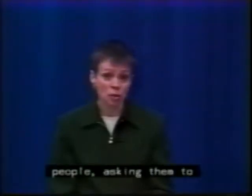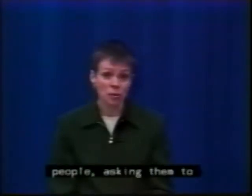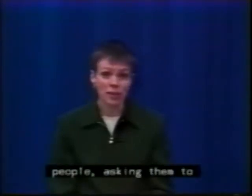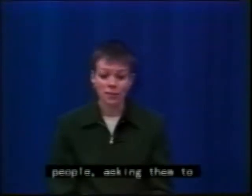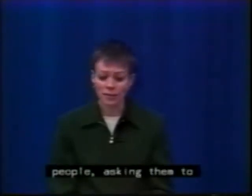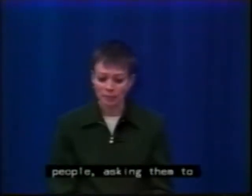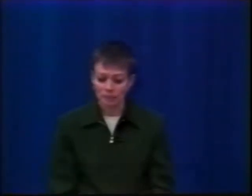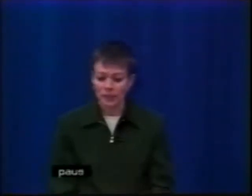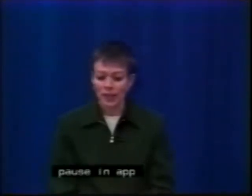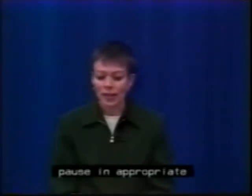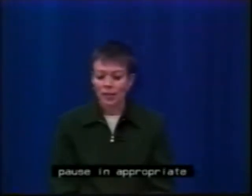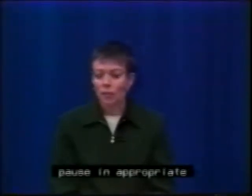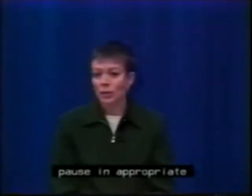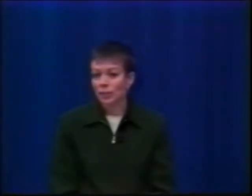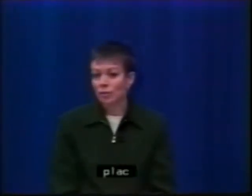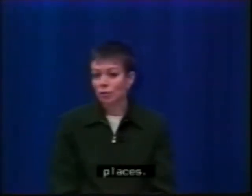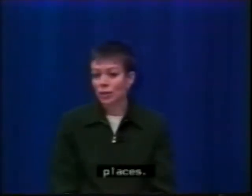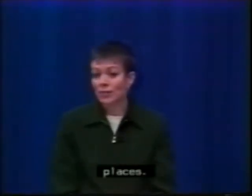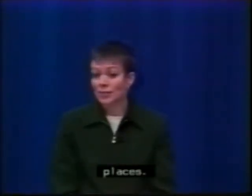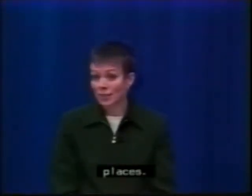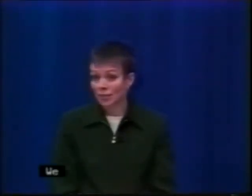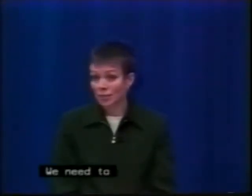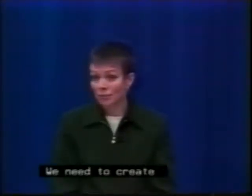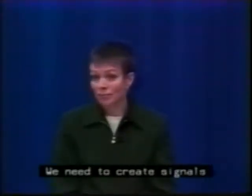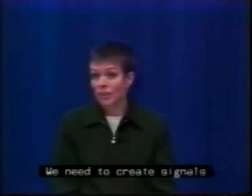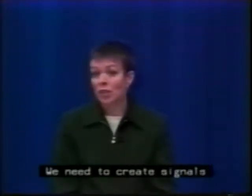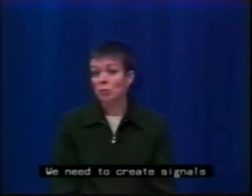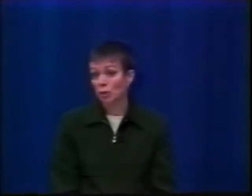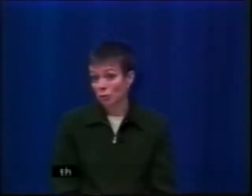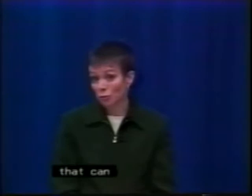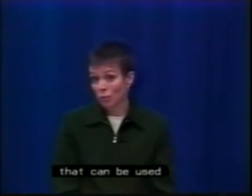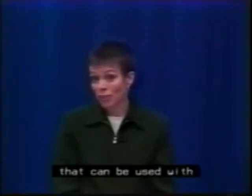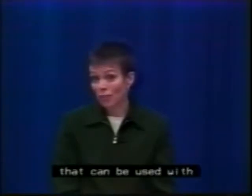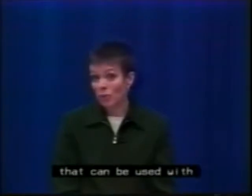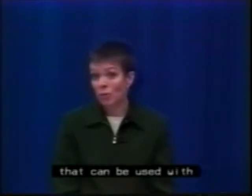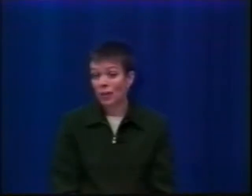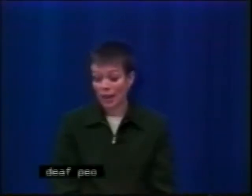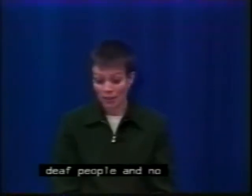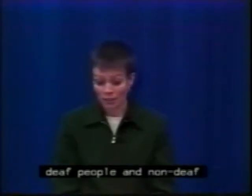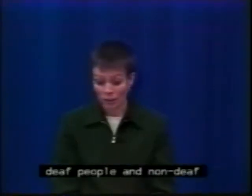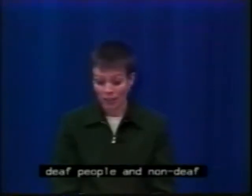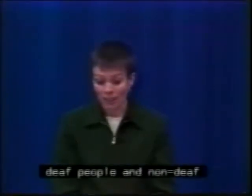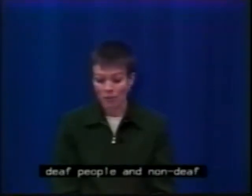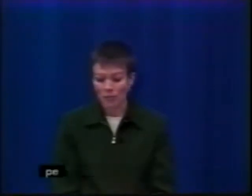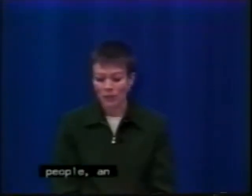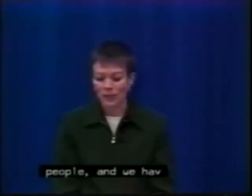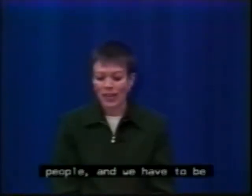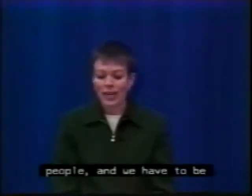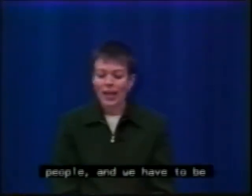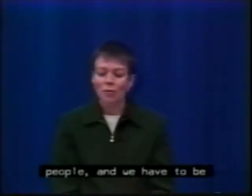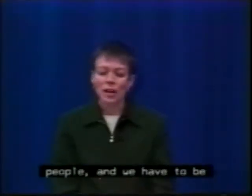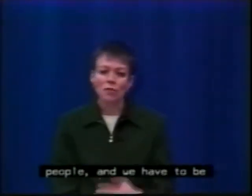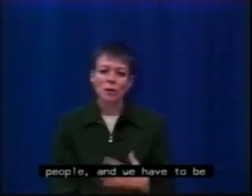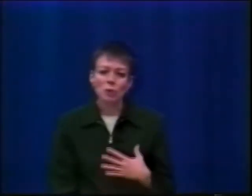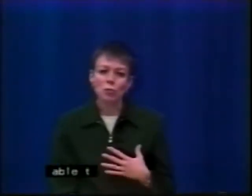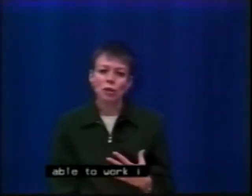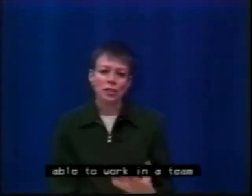appropriate places. We need to create signals that can be used with deaf people and non-deaf people. And we have to be able to work in a